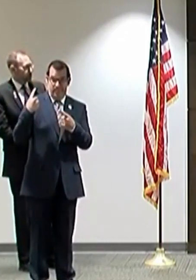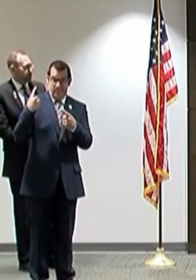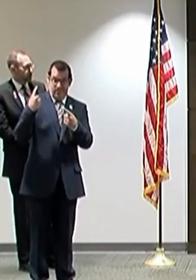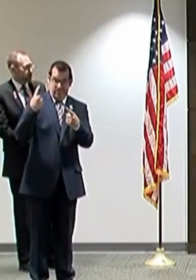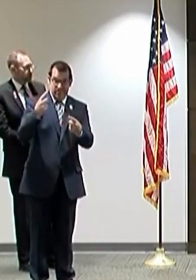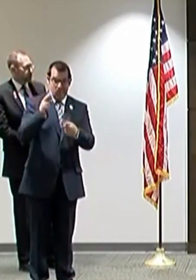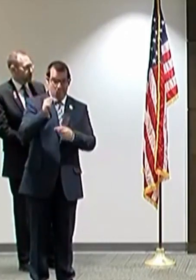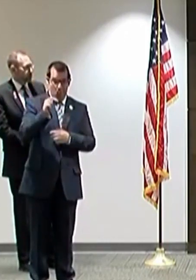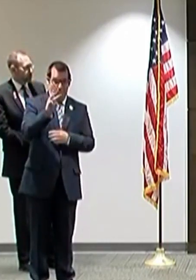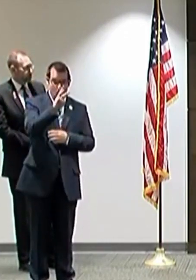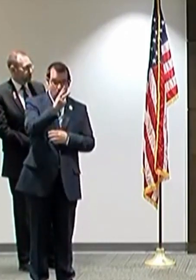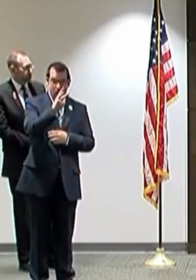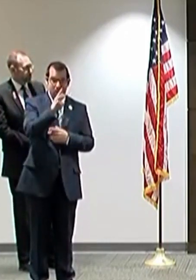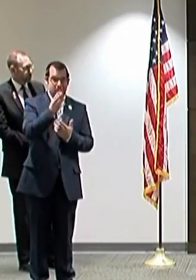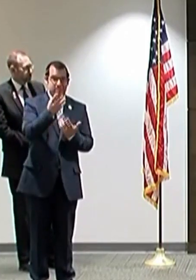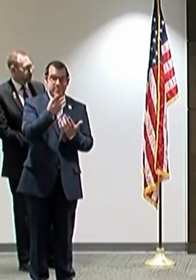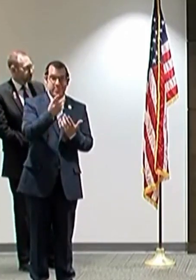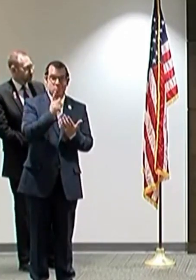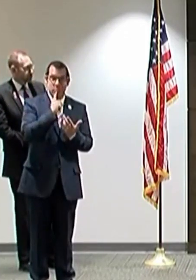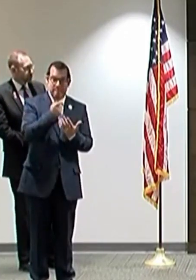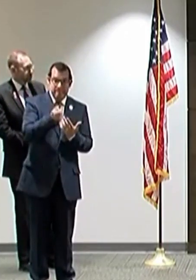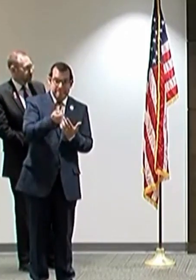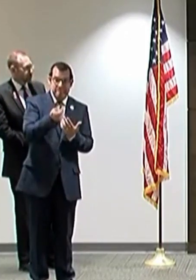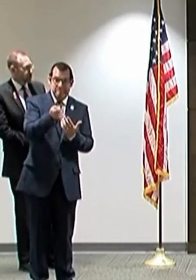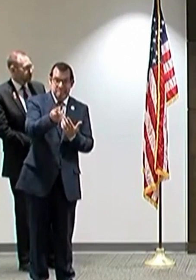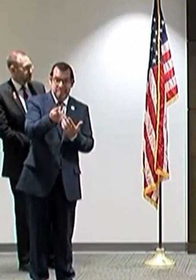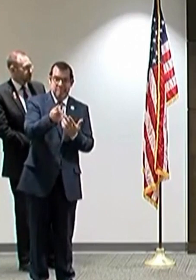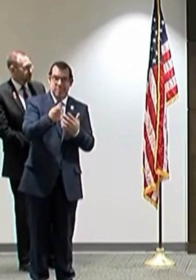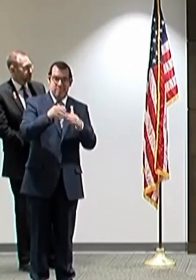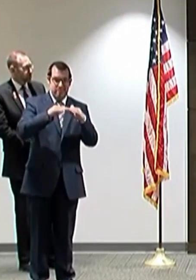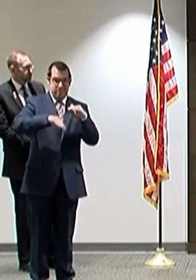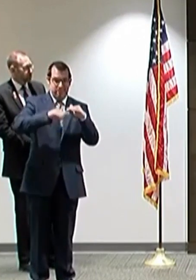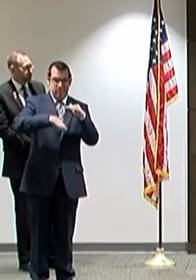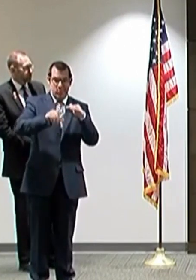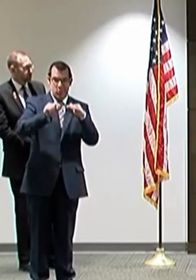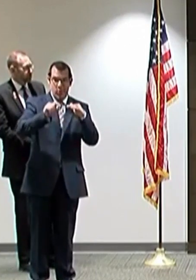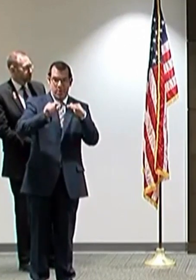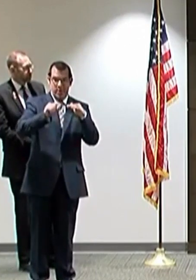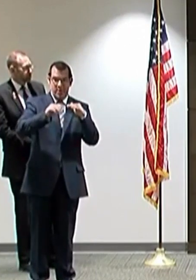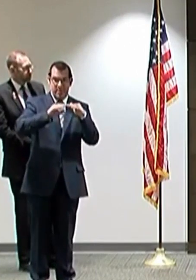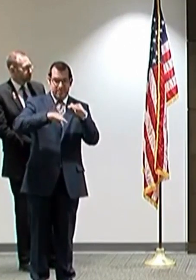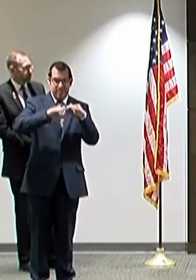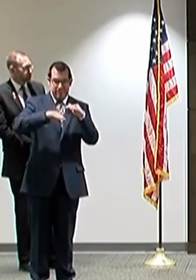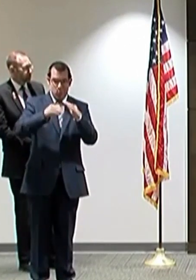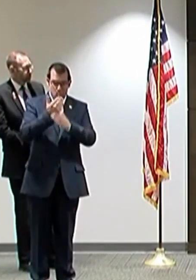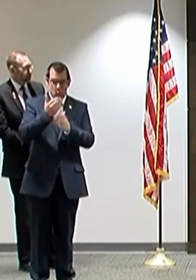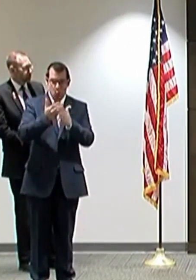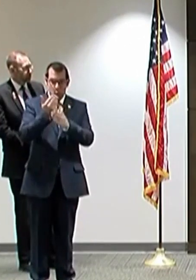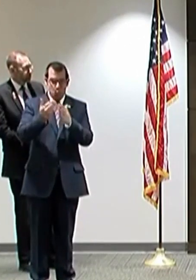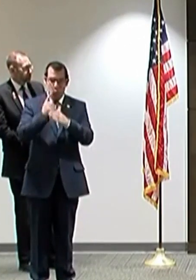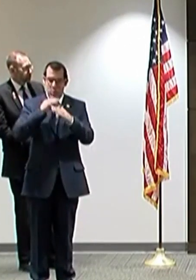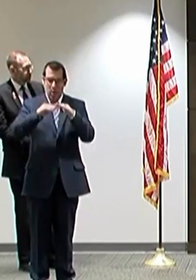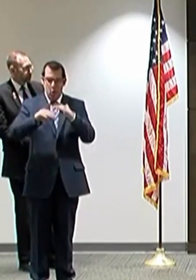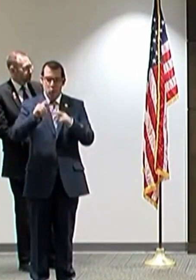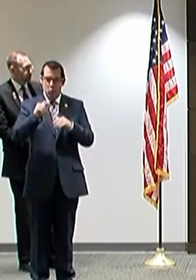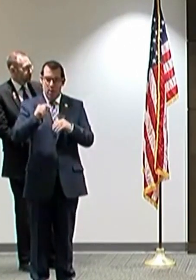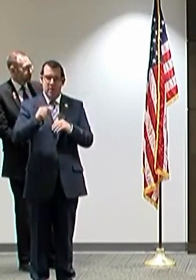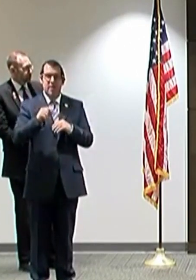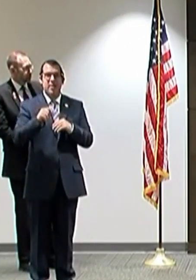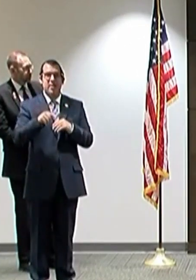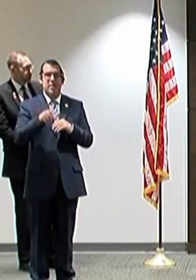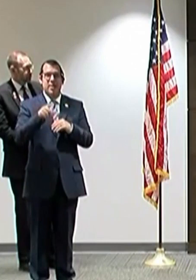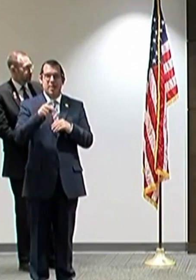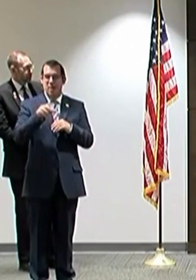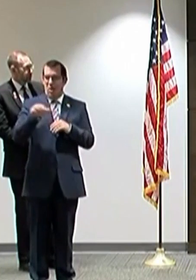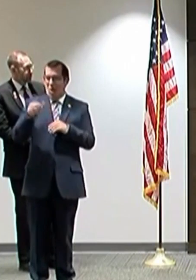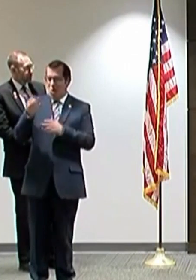like, Northwest was under 20 cases a day in terms of new cases, and you were looking at the rest of the state